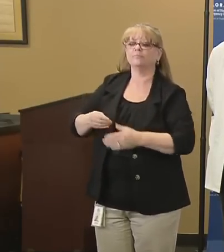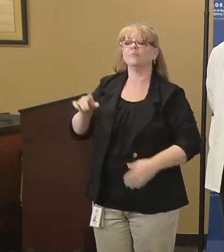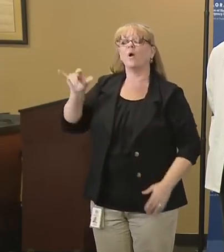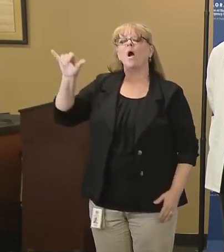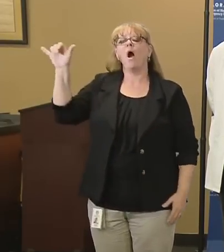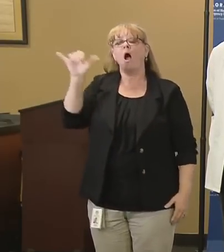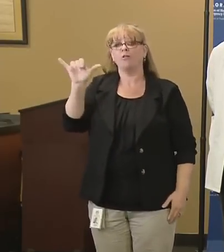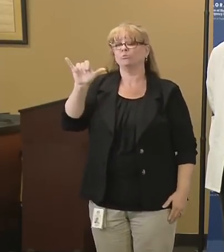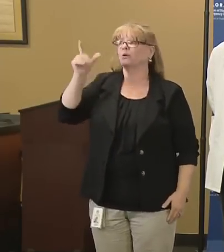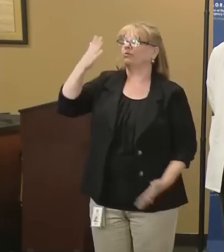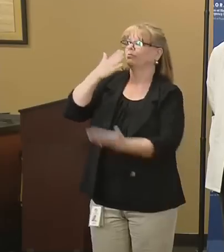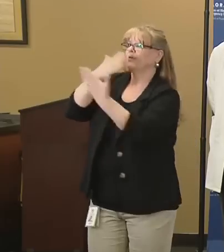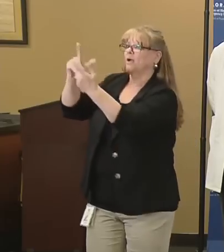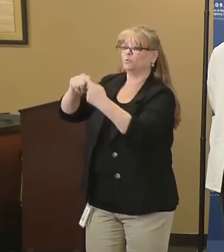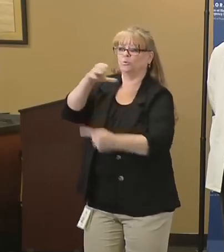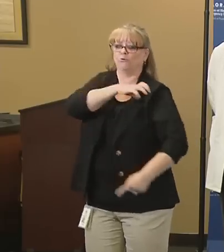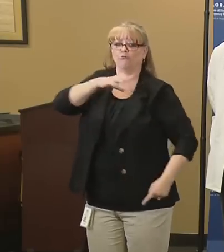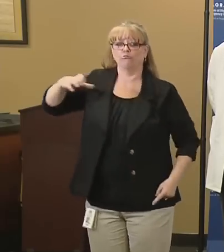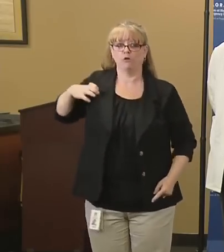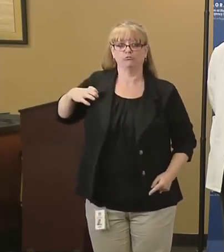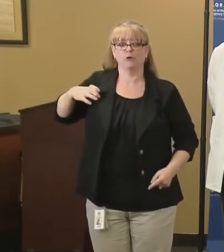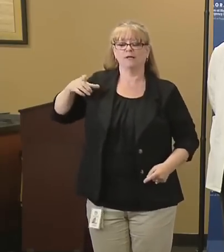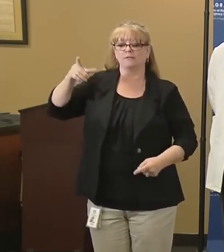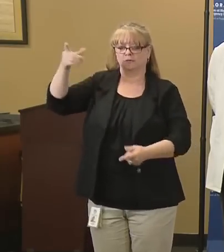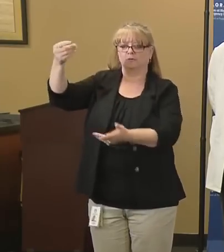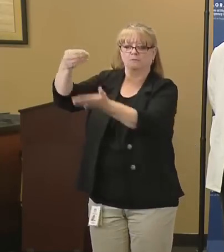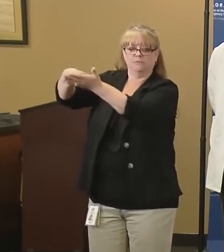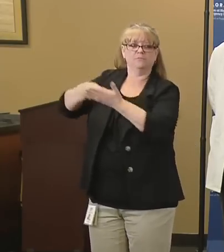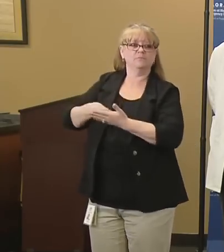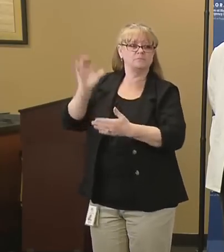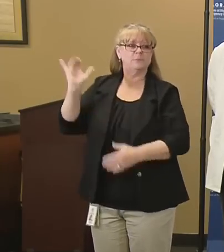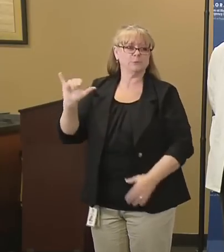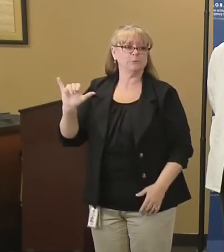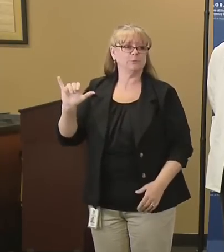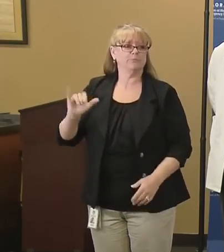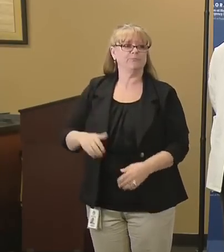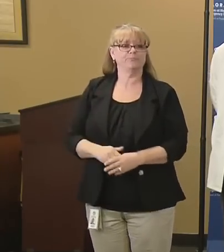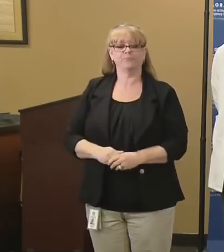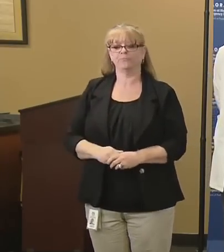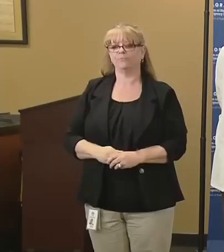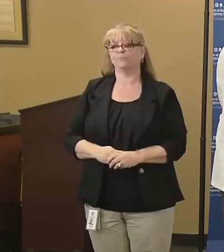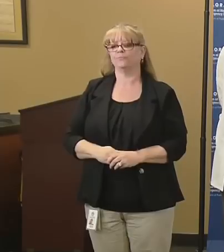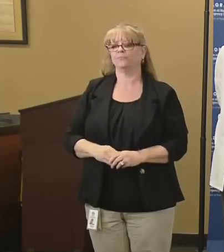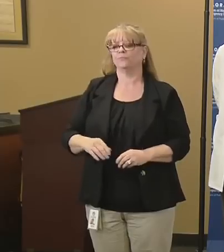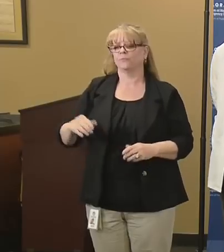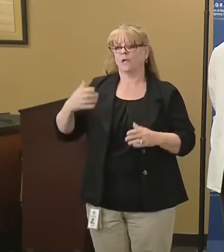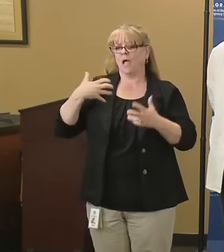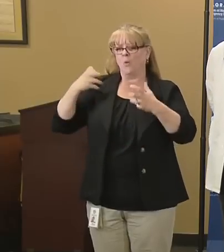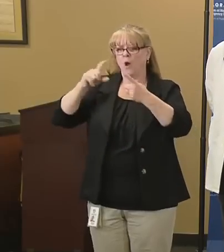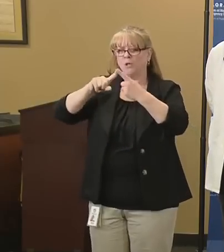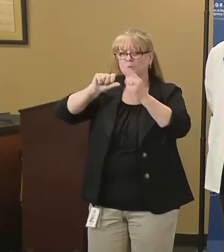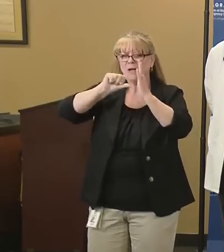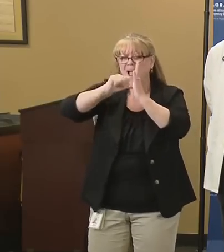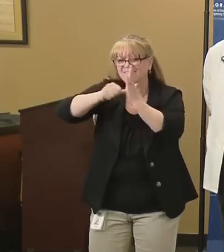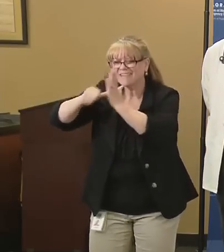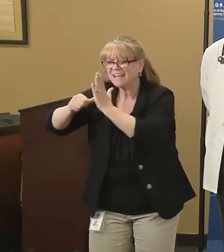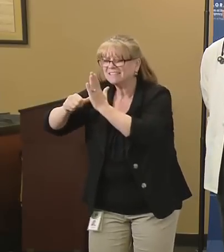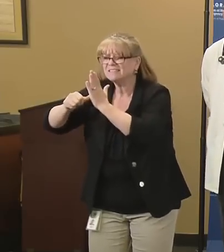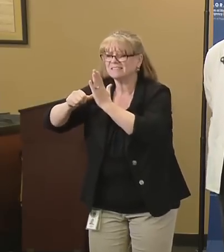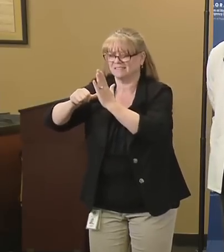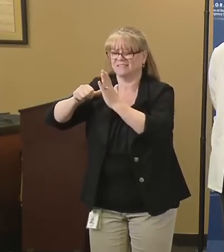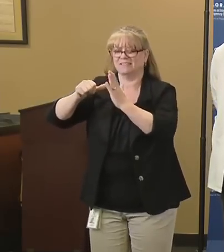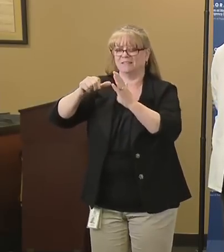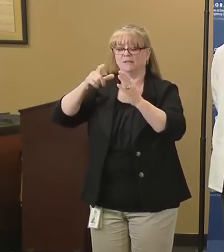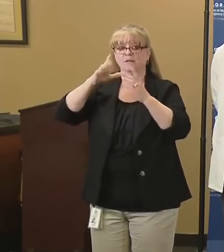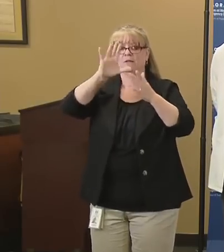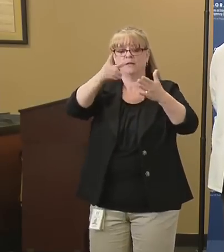request, which really underscores the seriousness of the challenge that we face in the days and the weeks and indeed the months